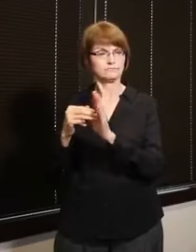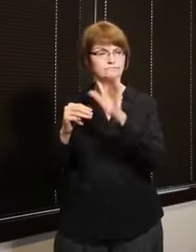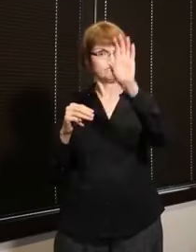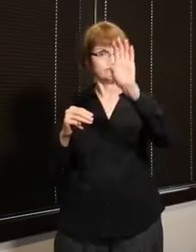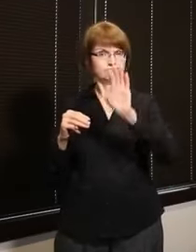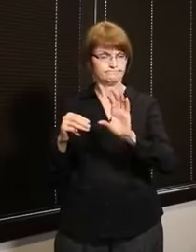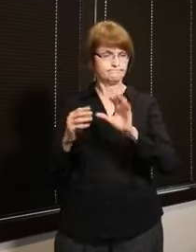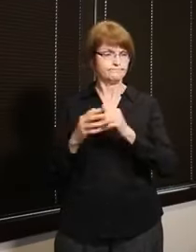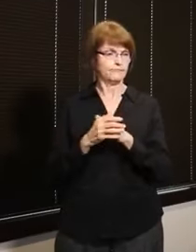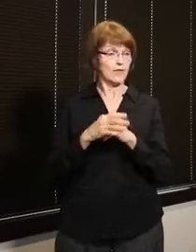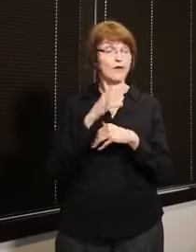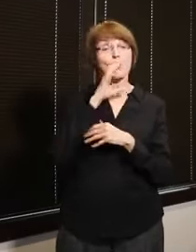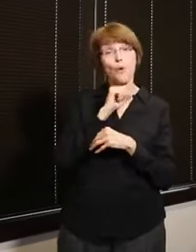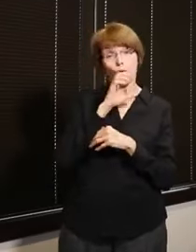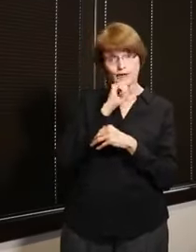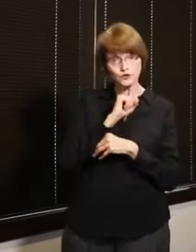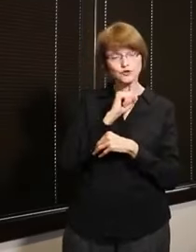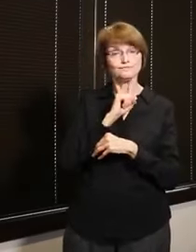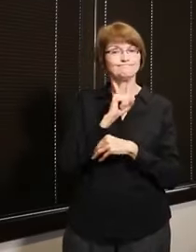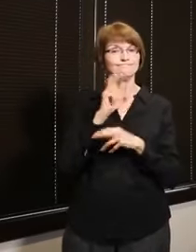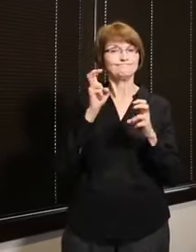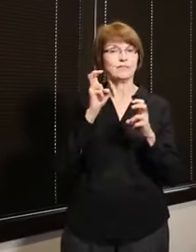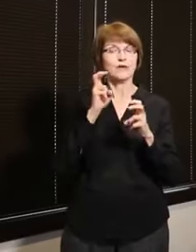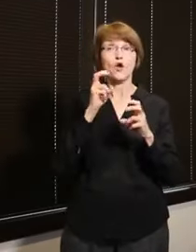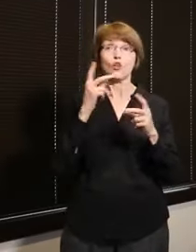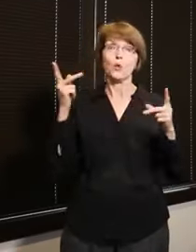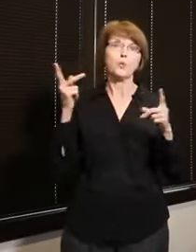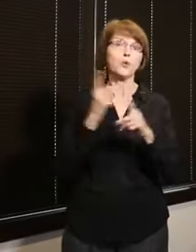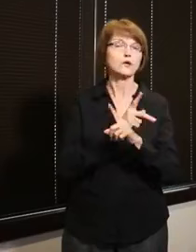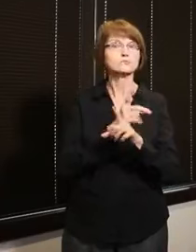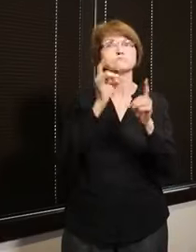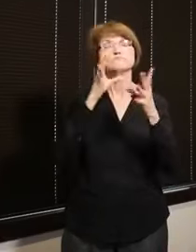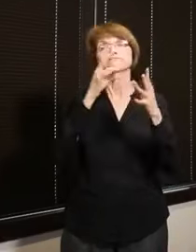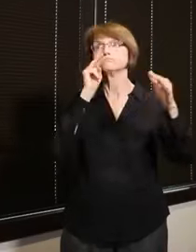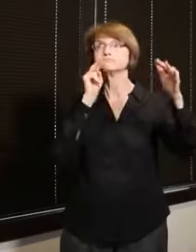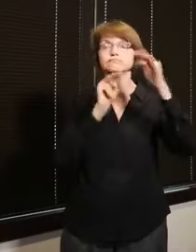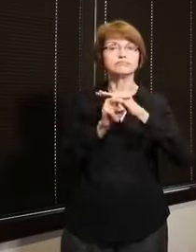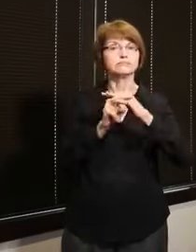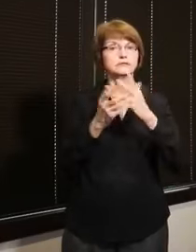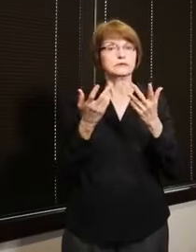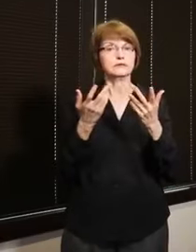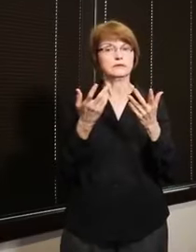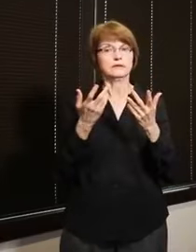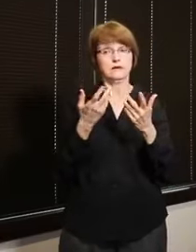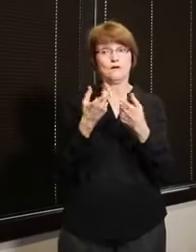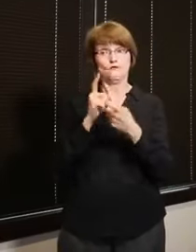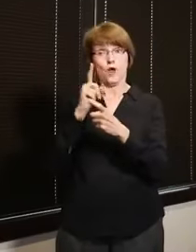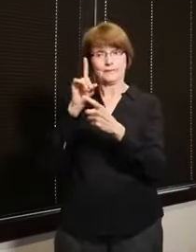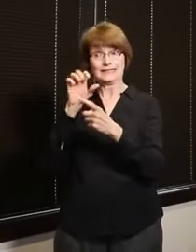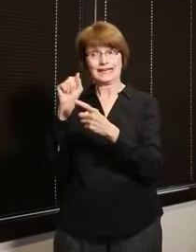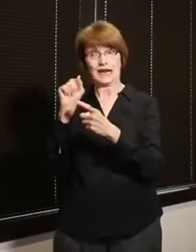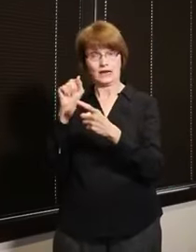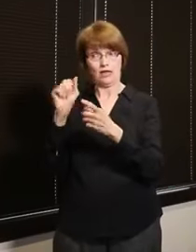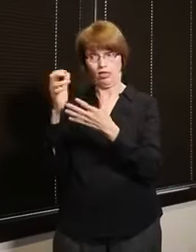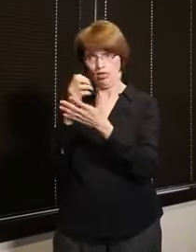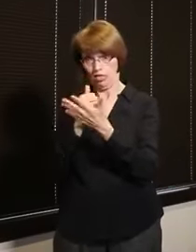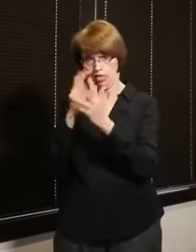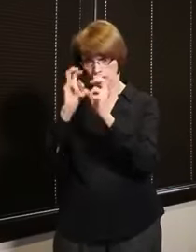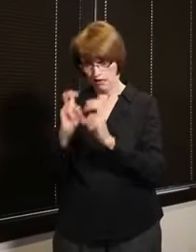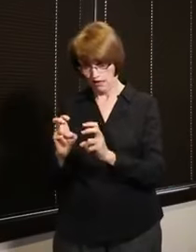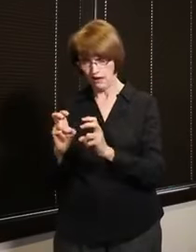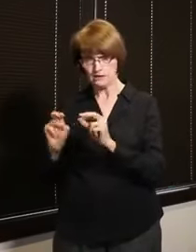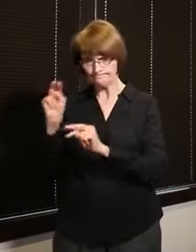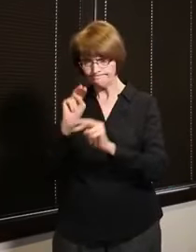The one in the orange is what we called our worst case scenario. And so that was based off of data that we had initially run looking